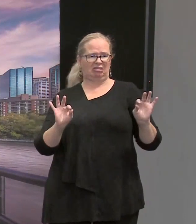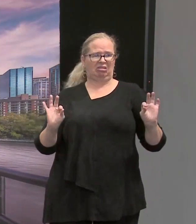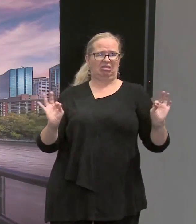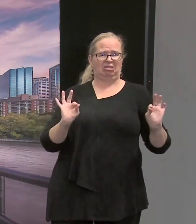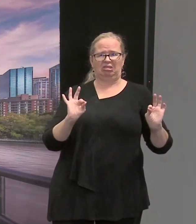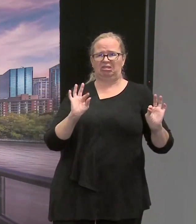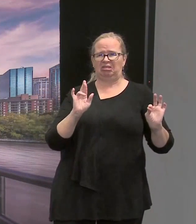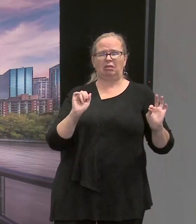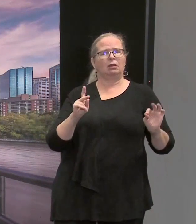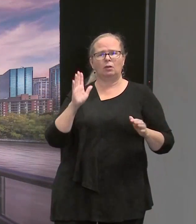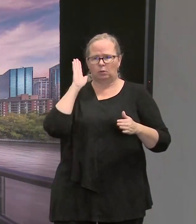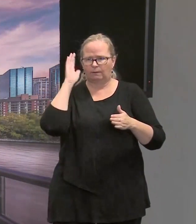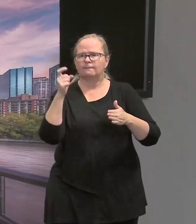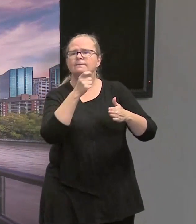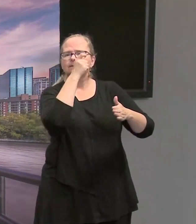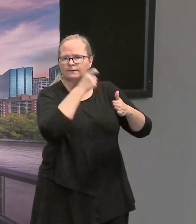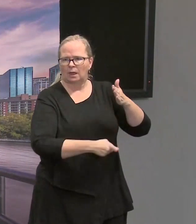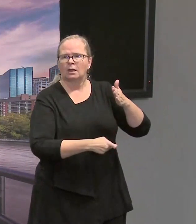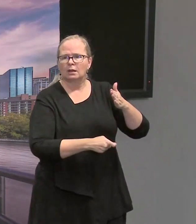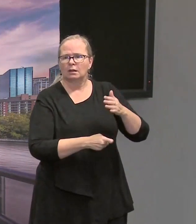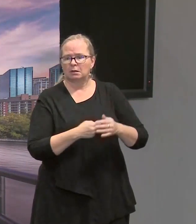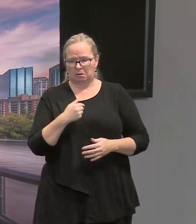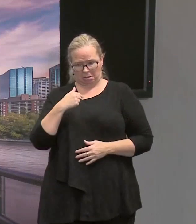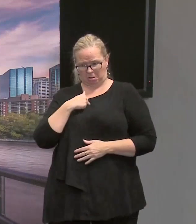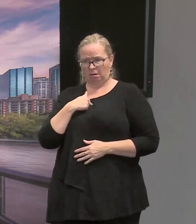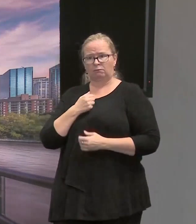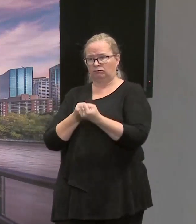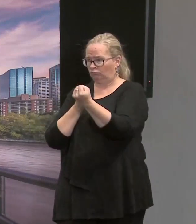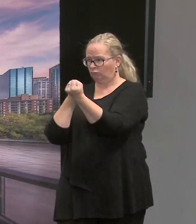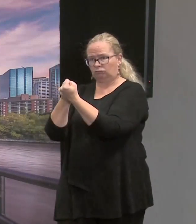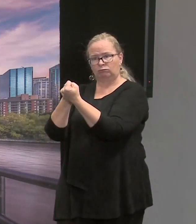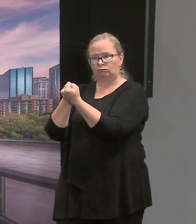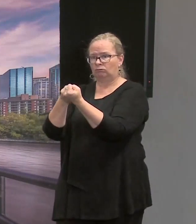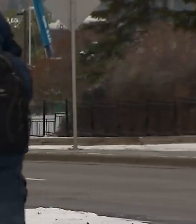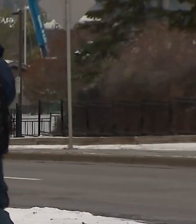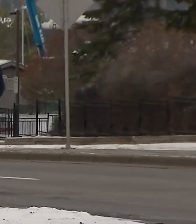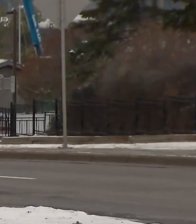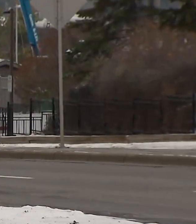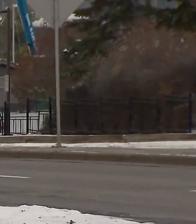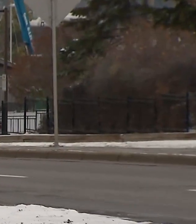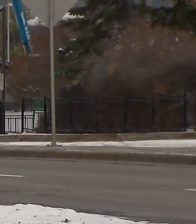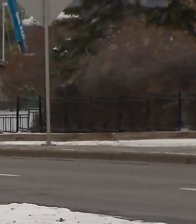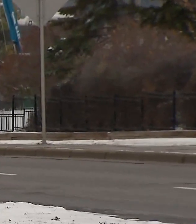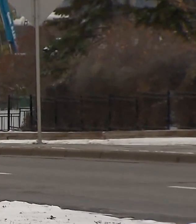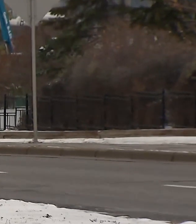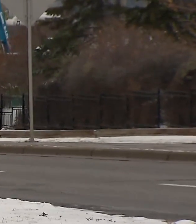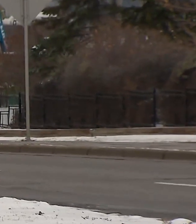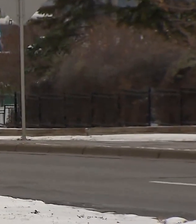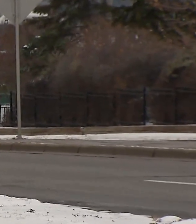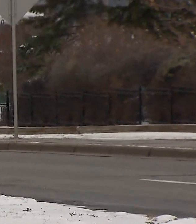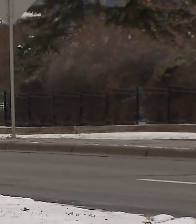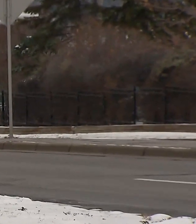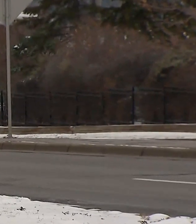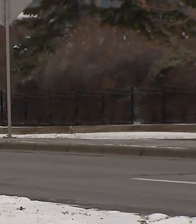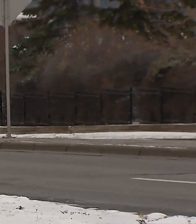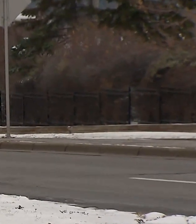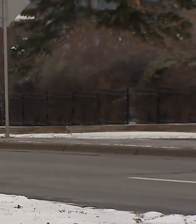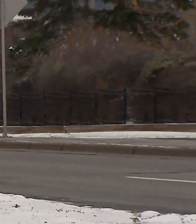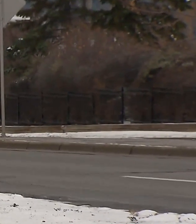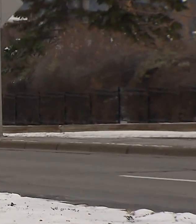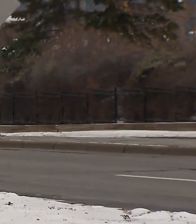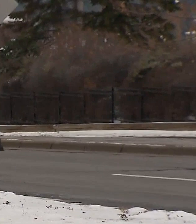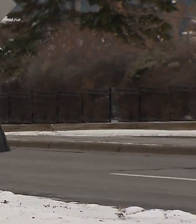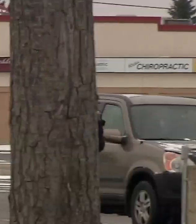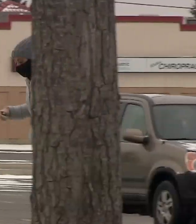any problem with someone phoning 311 and saying there's a big party next door. The mayor encouraging people to call 311 or